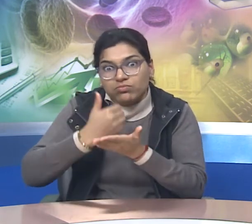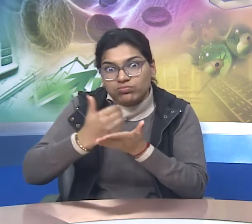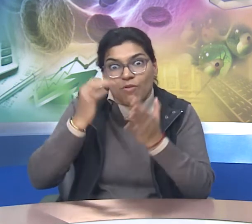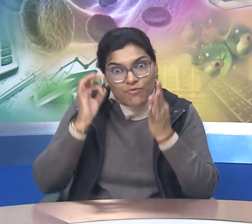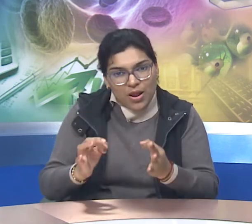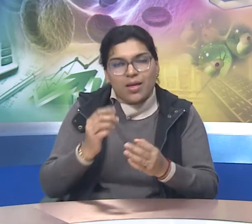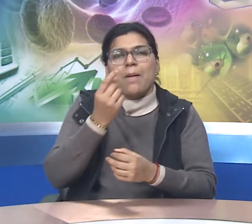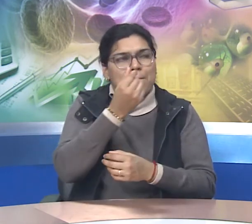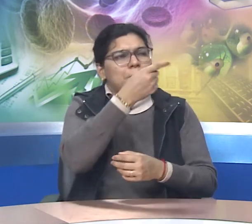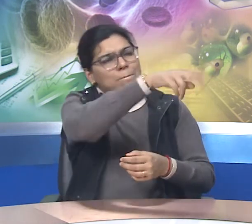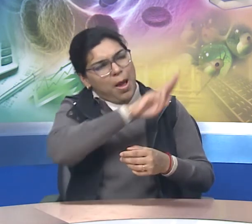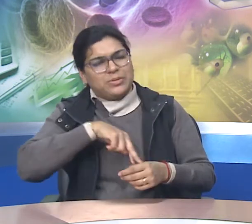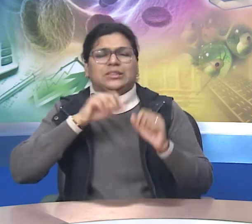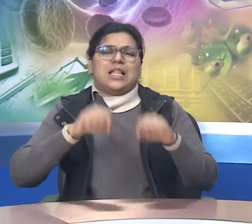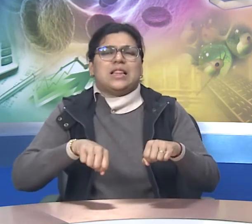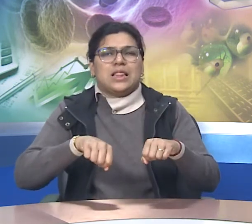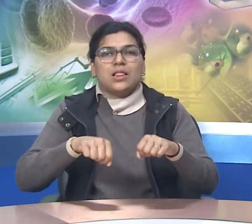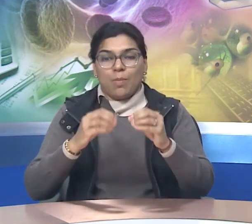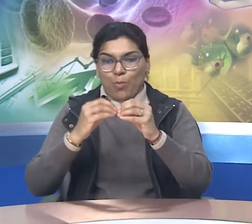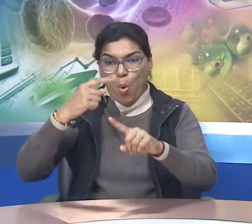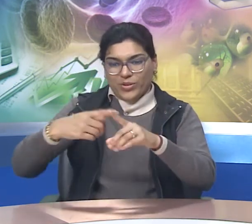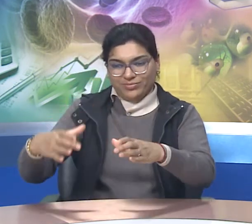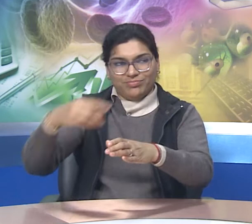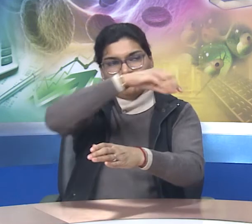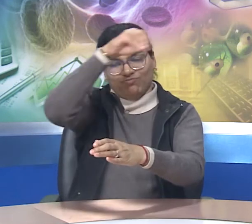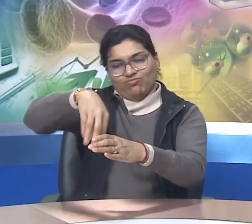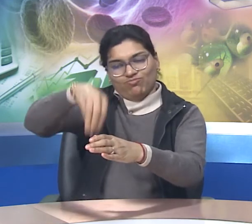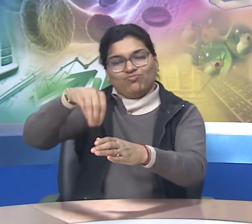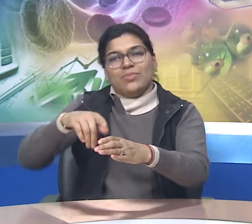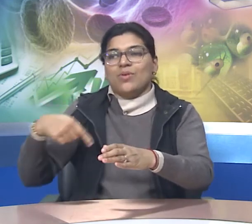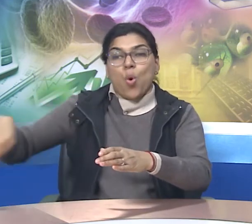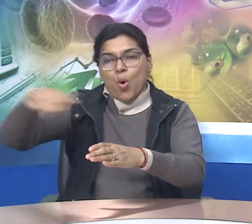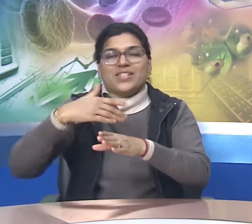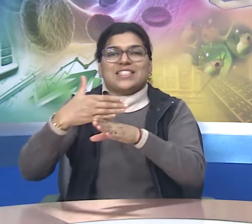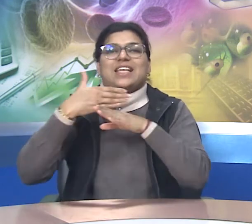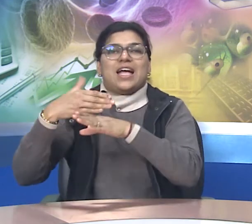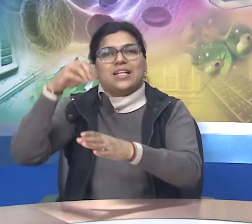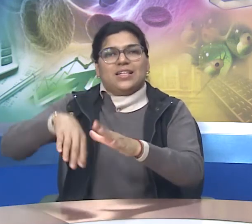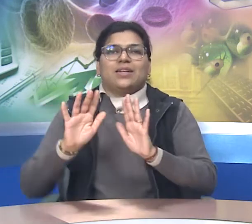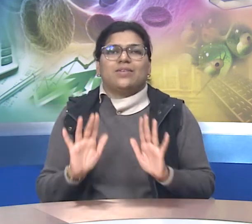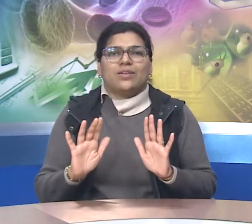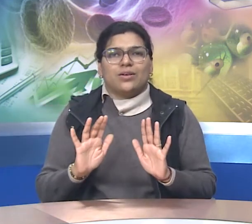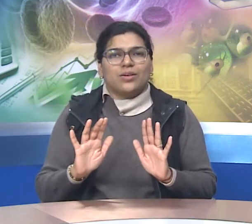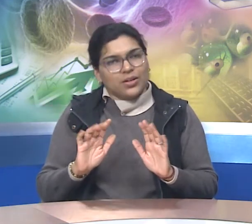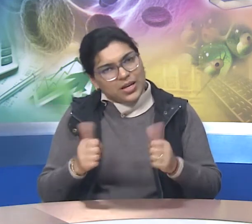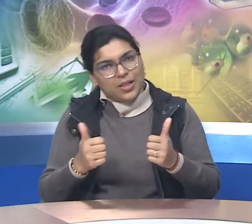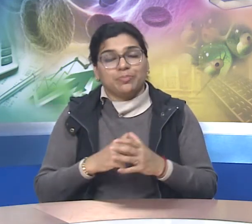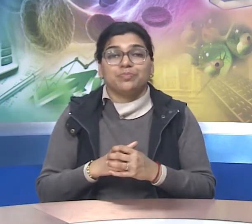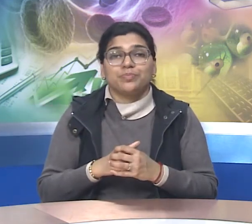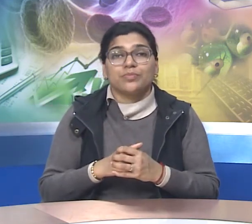working, you can pay back the money for the box.